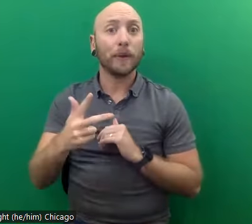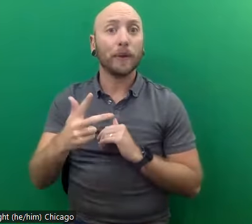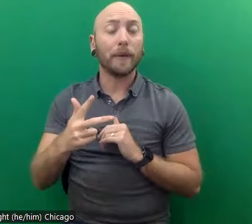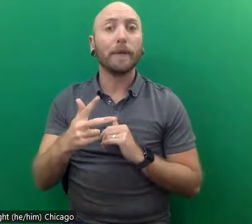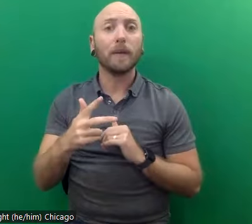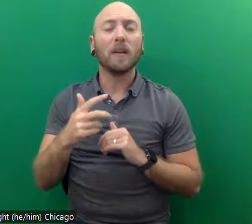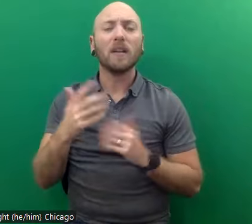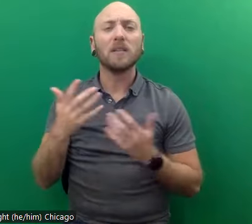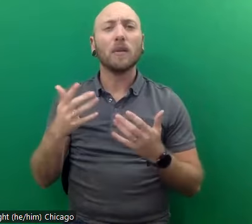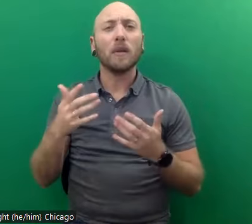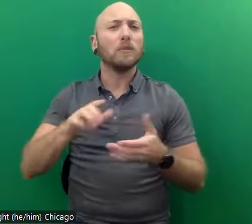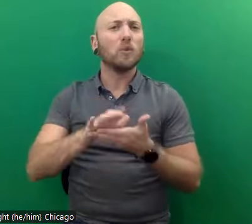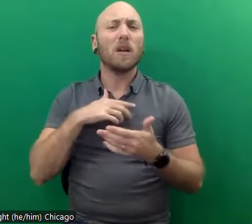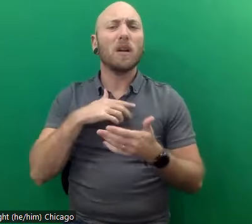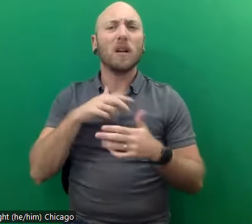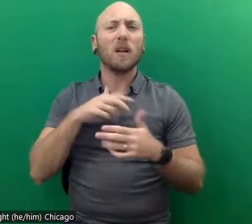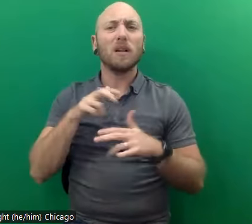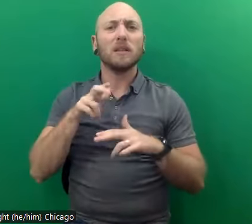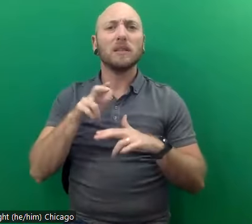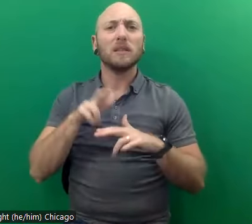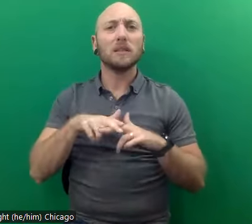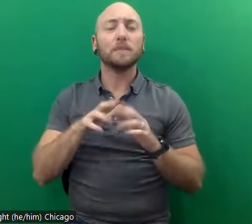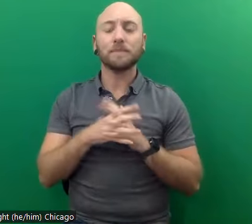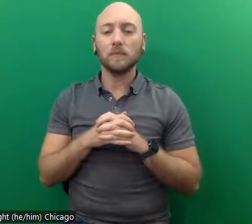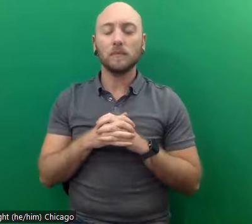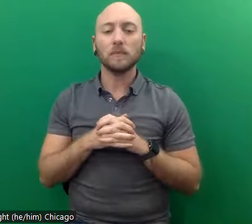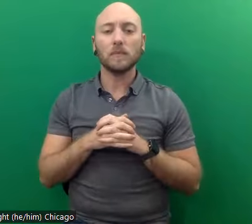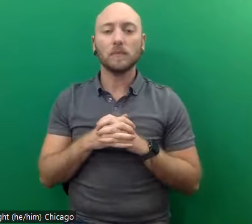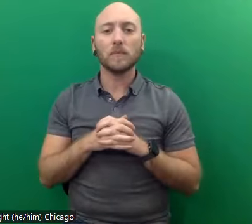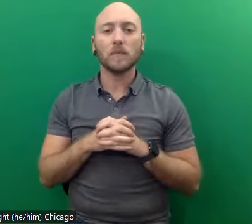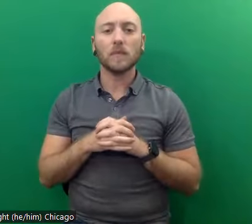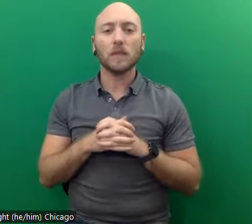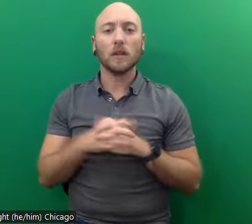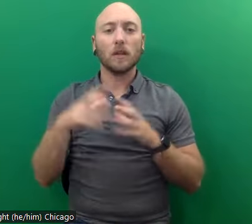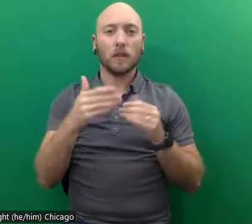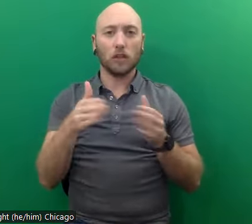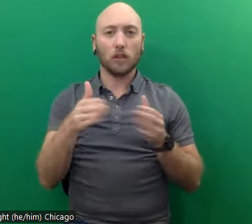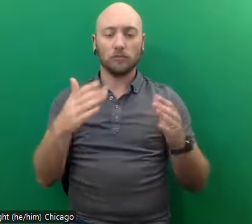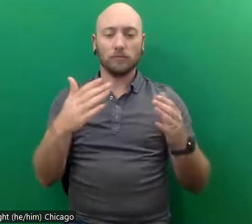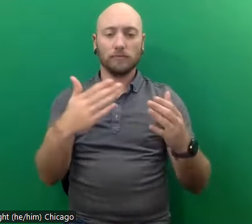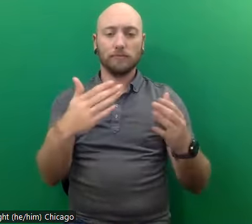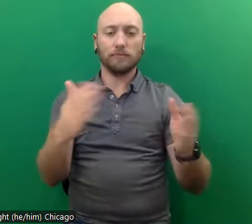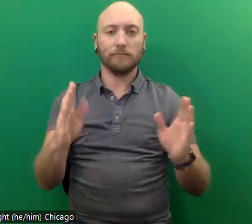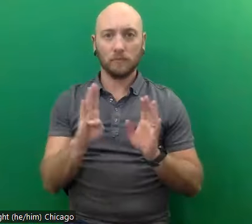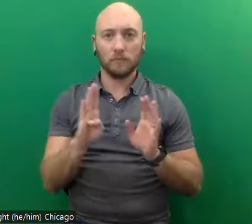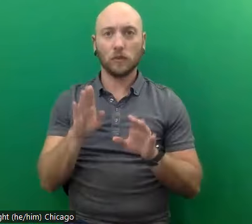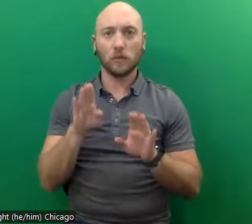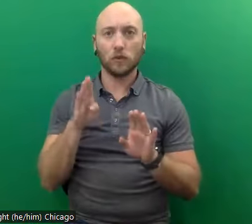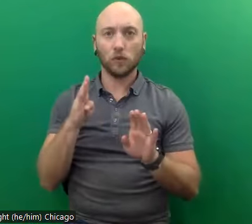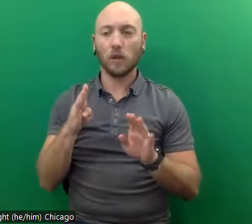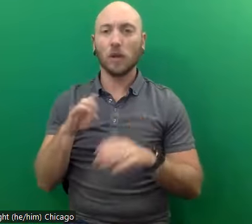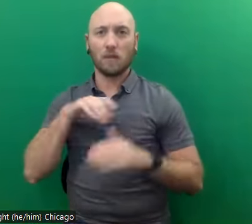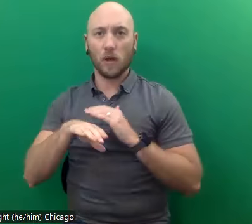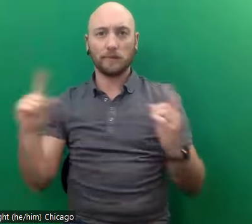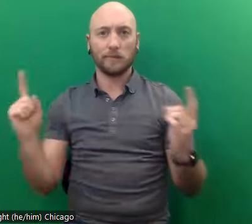and a police officer comes to the door of the classroom, starts talking with the teacher, and after a little